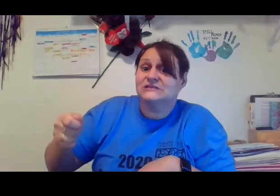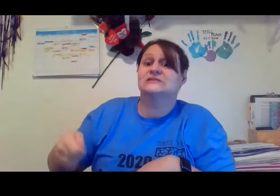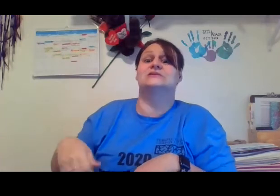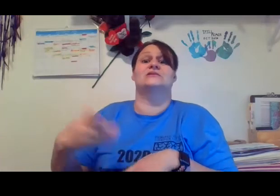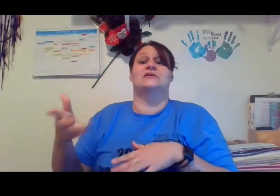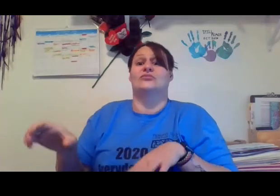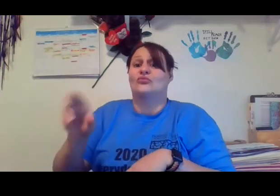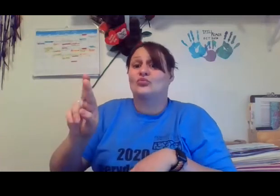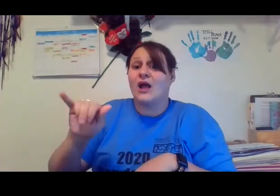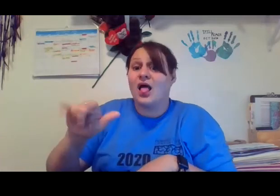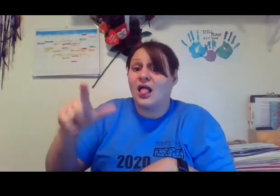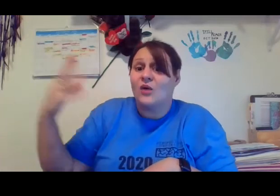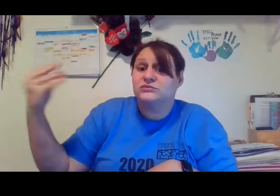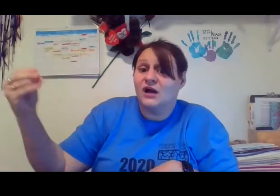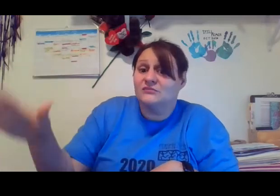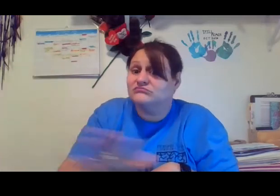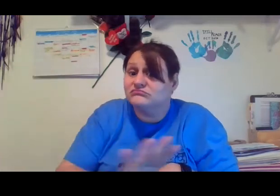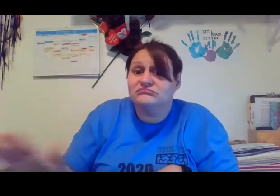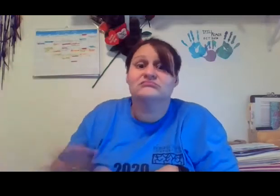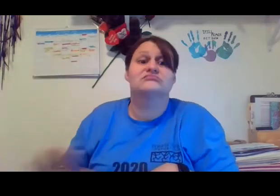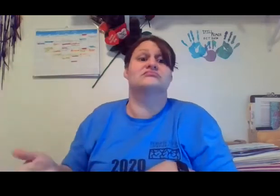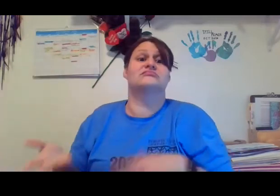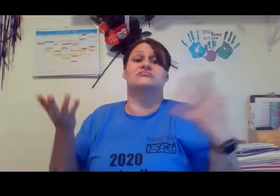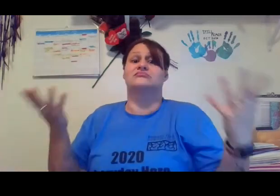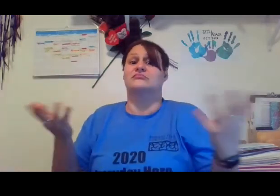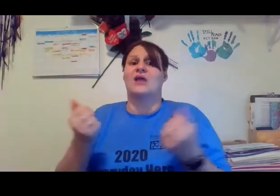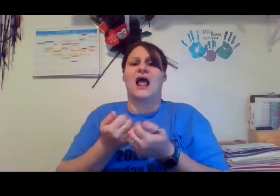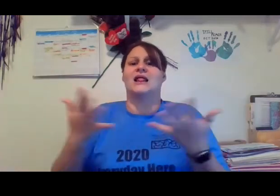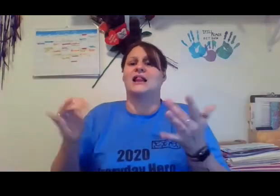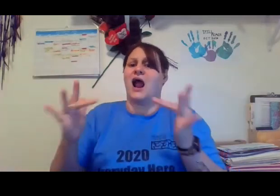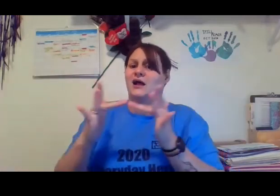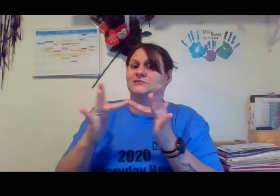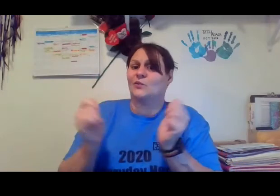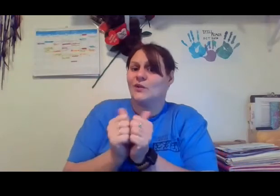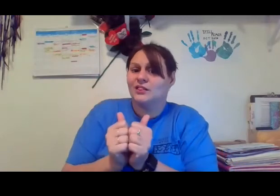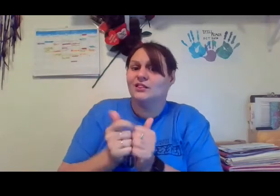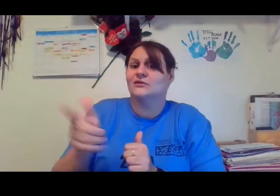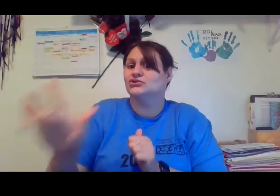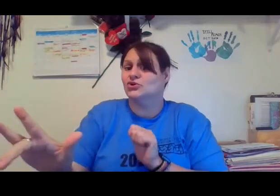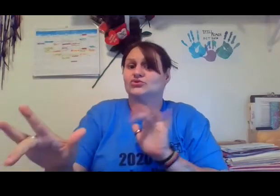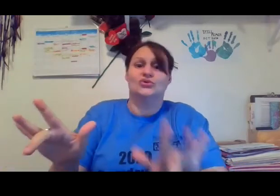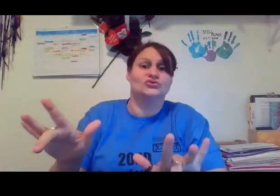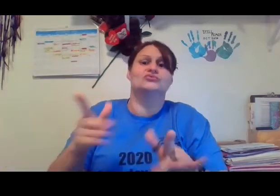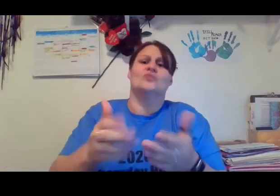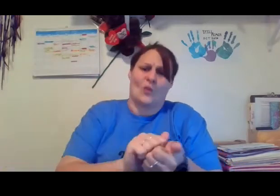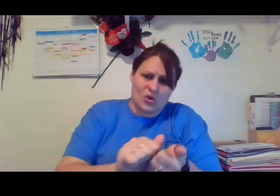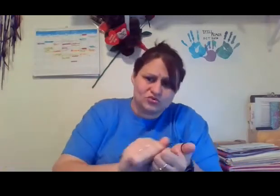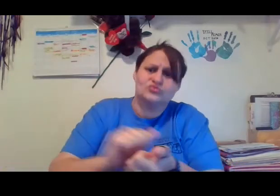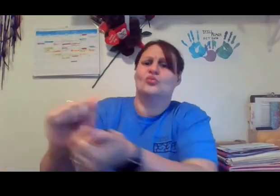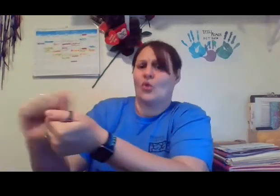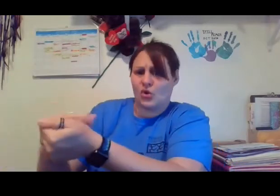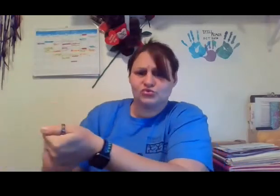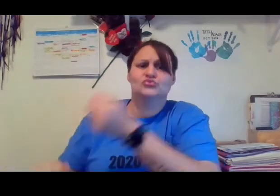the people, the house keys. You touch the railing inside and outside of the house, anything that can come